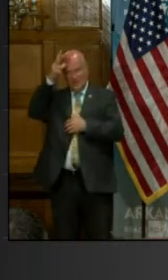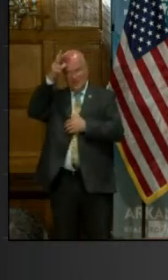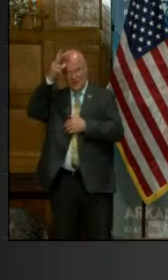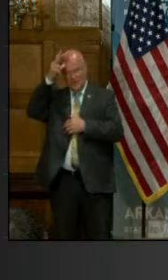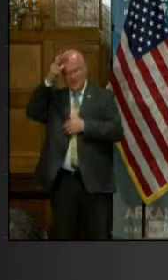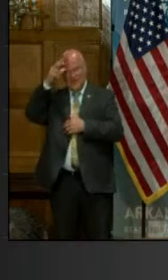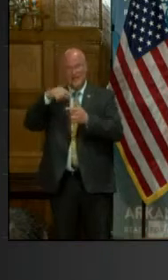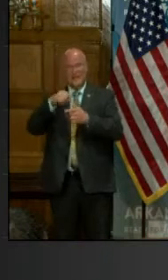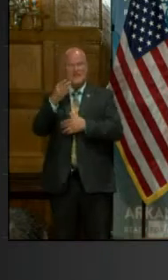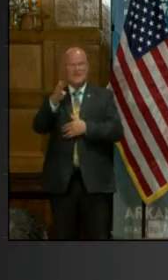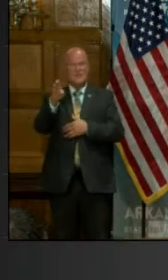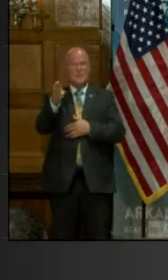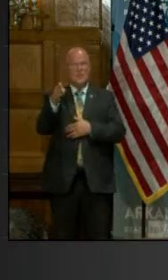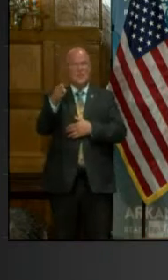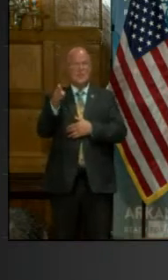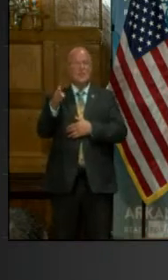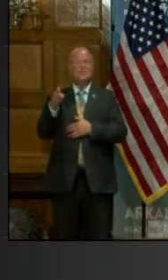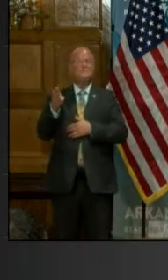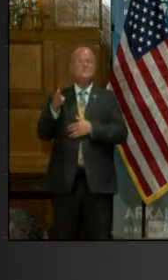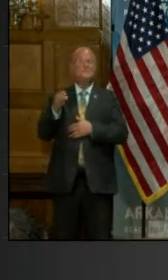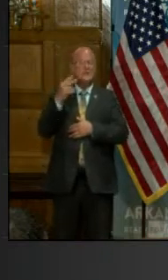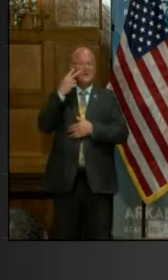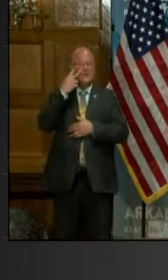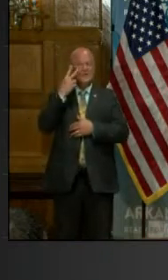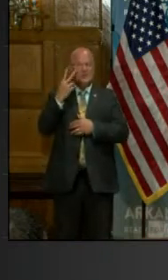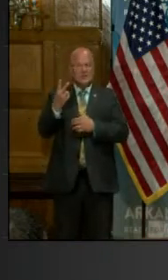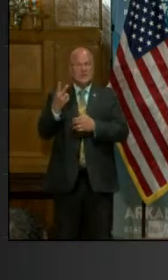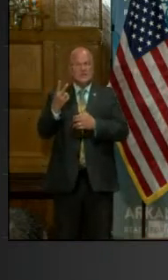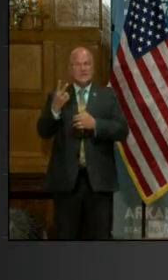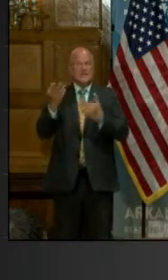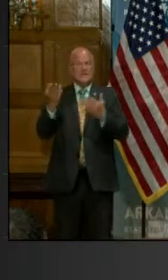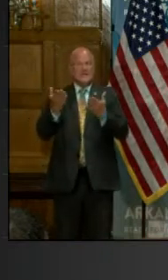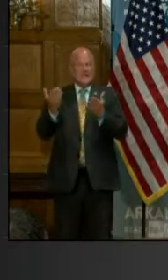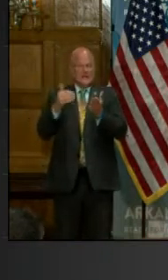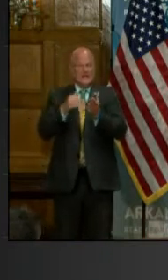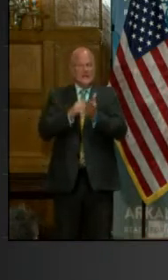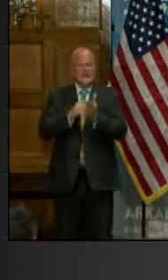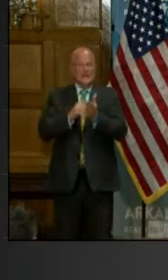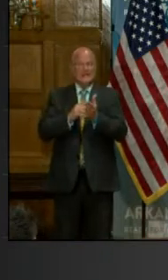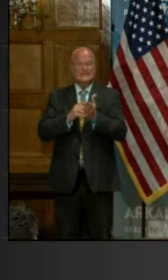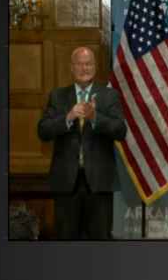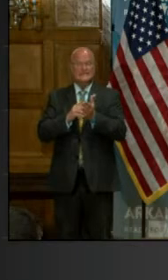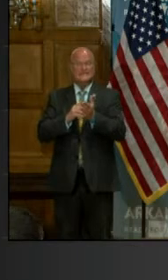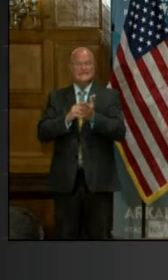earliest. That is the blue trend line, and you can see here again,